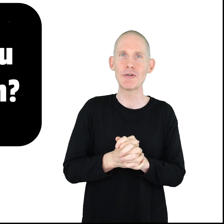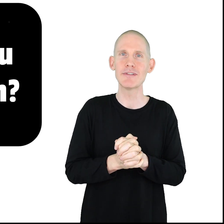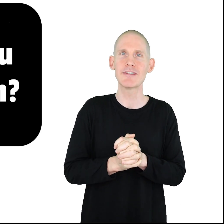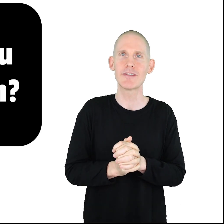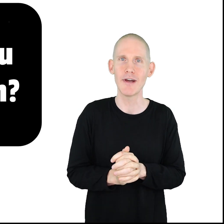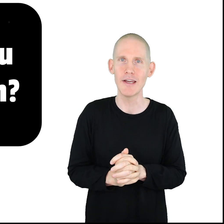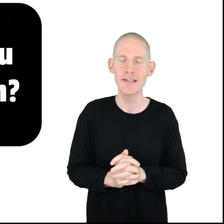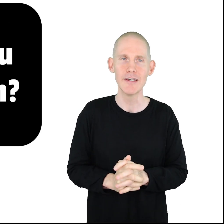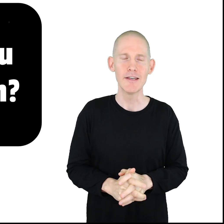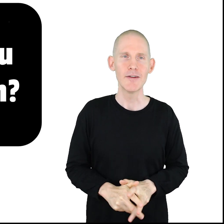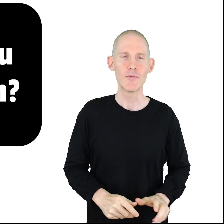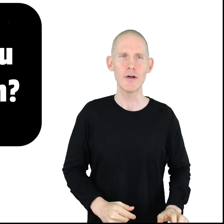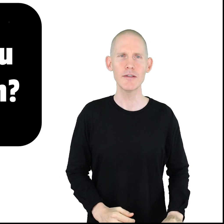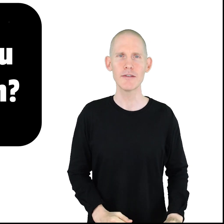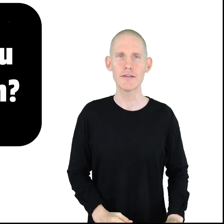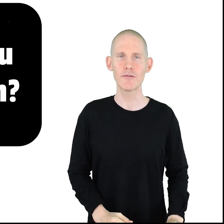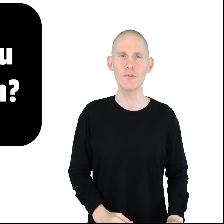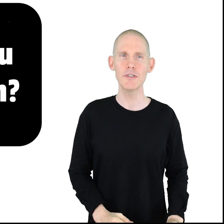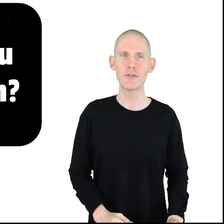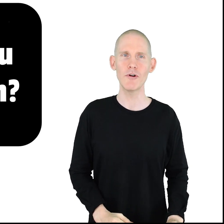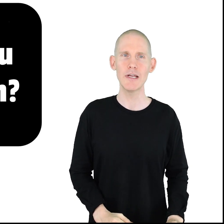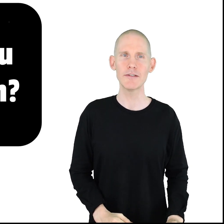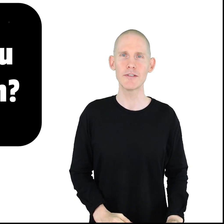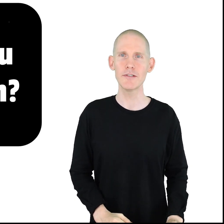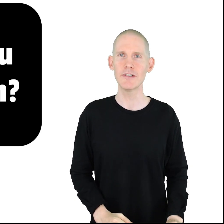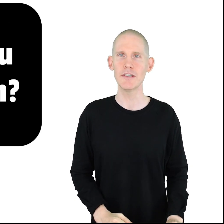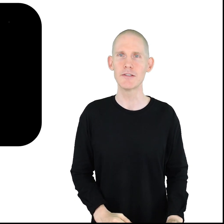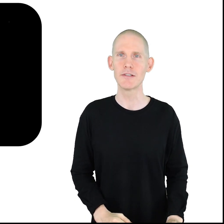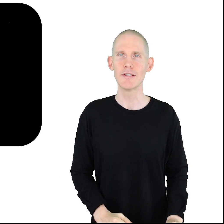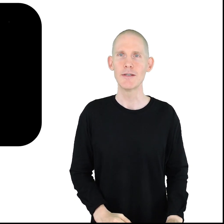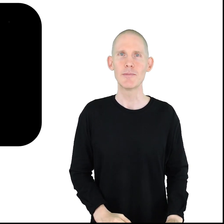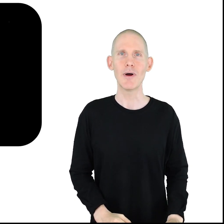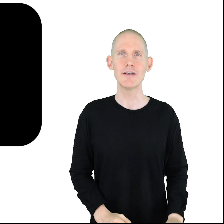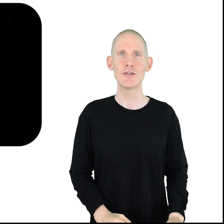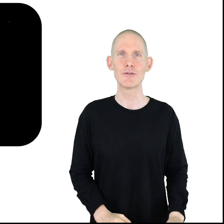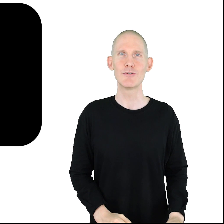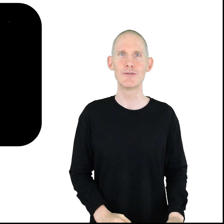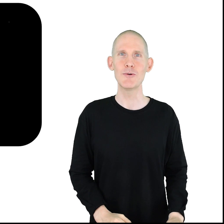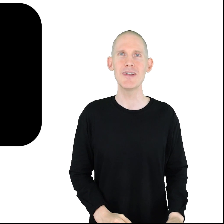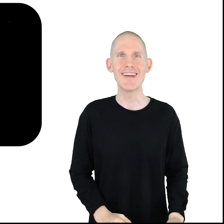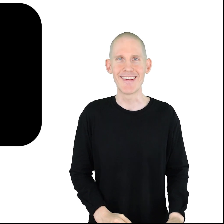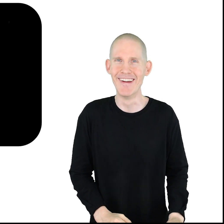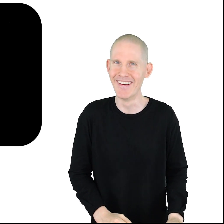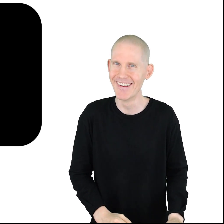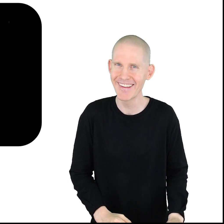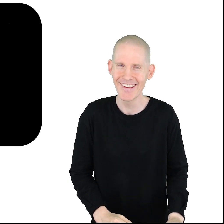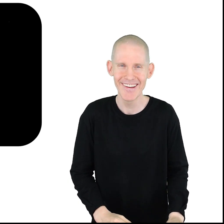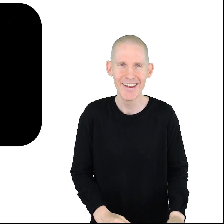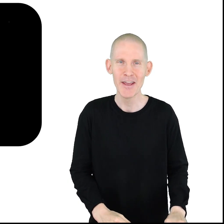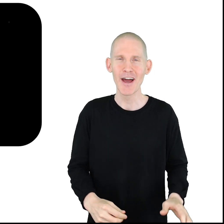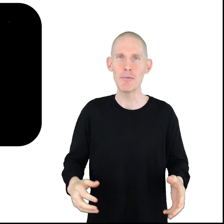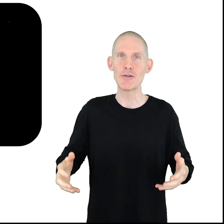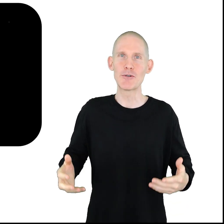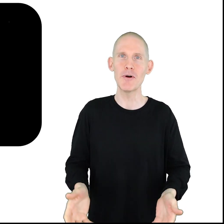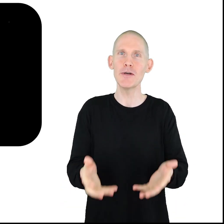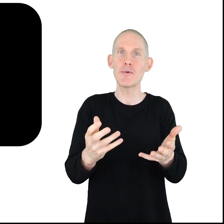learn to sign? Well, the really short answer is by just doing it. I mean, growing up with